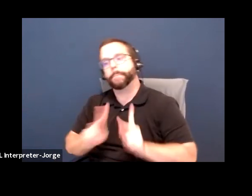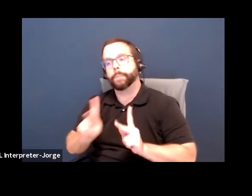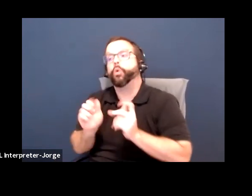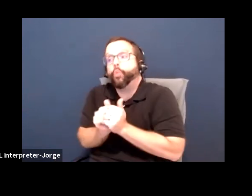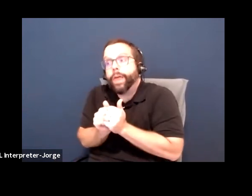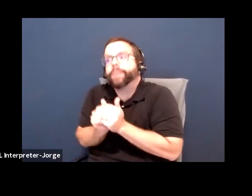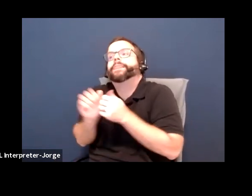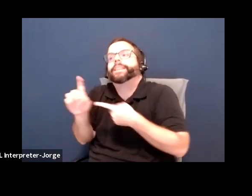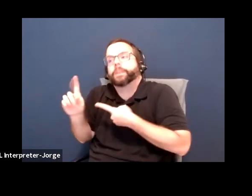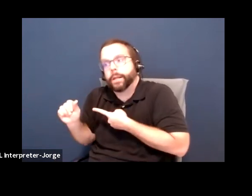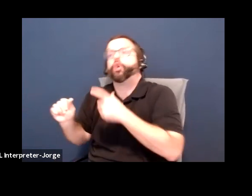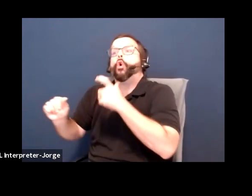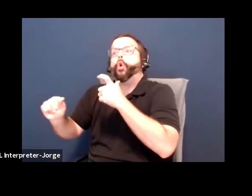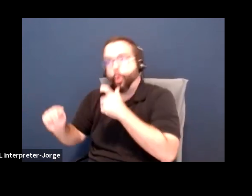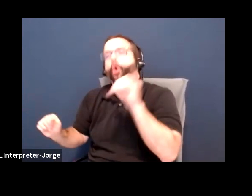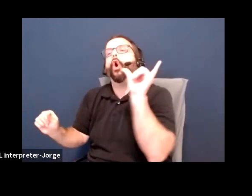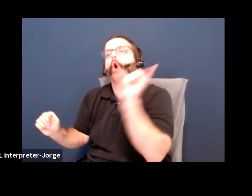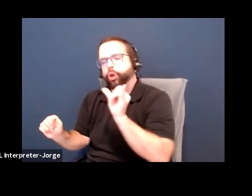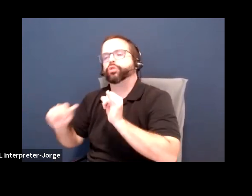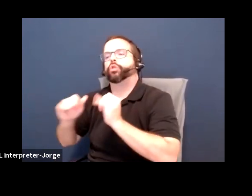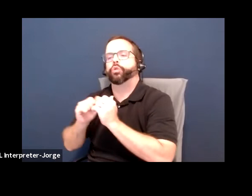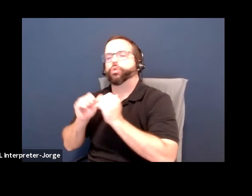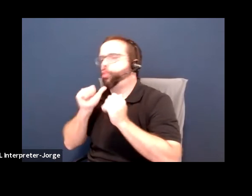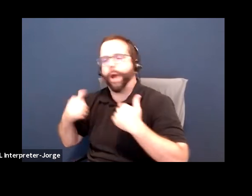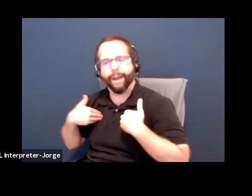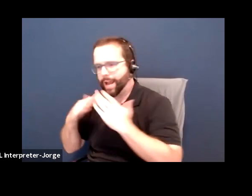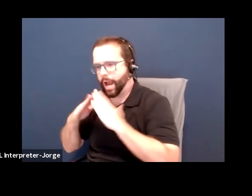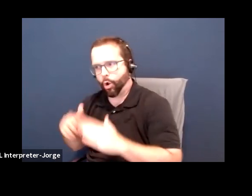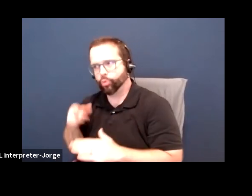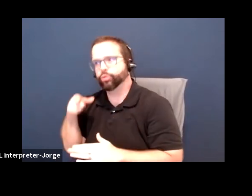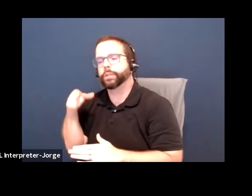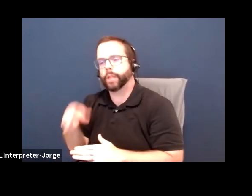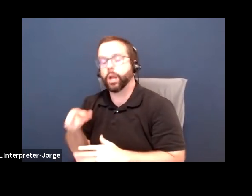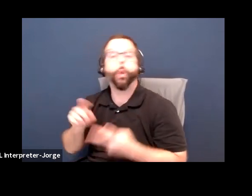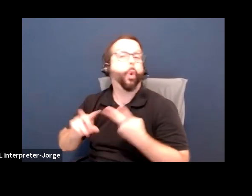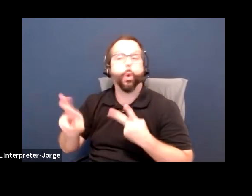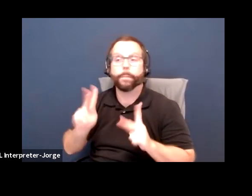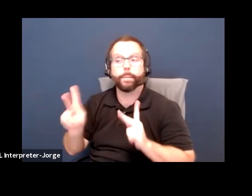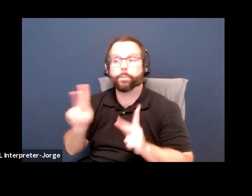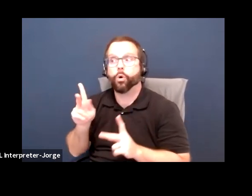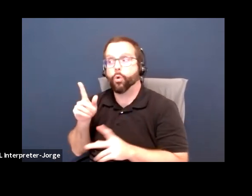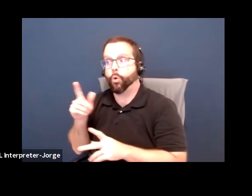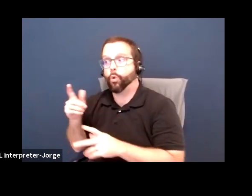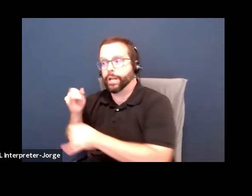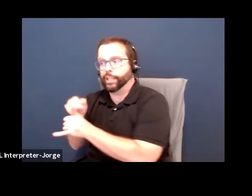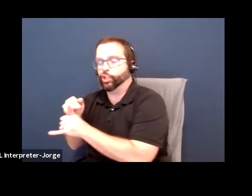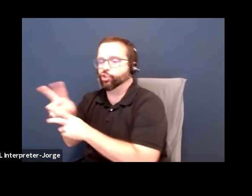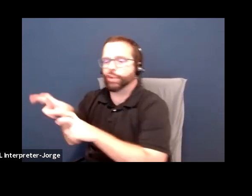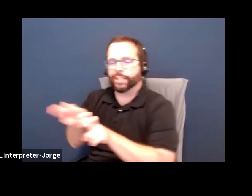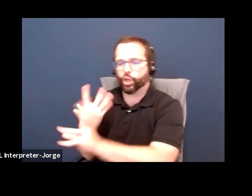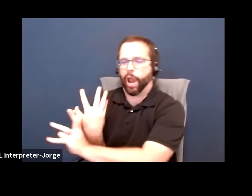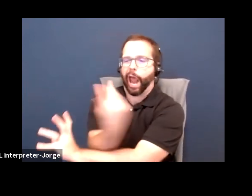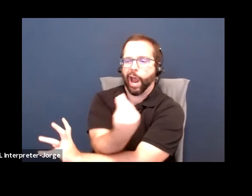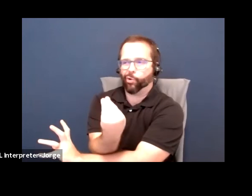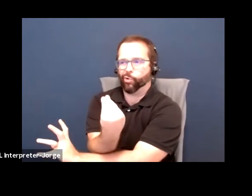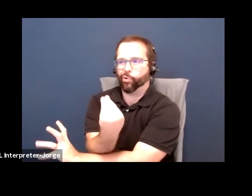homelessness absolutely are covered, and people transitioning from institutions who do not otherwise have a place to go can